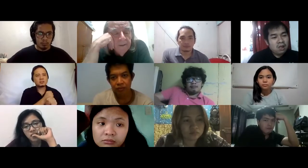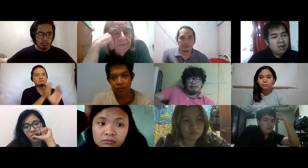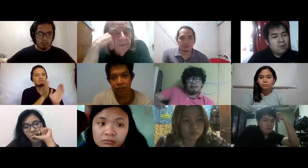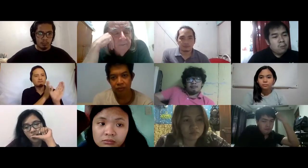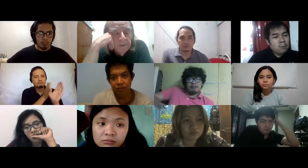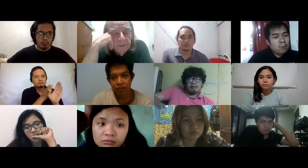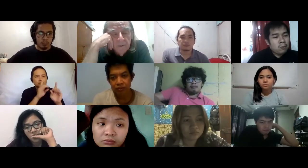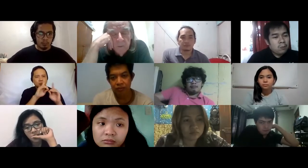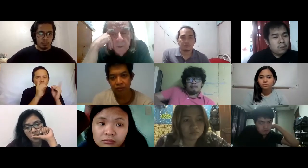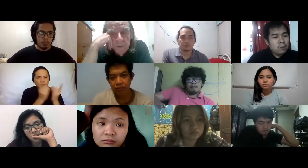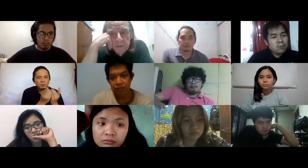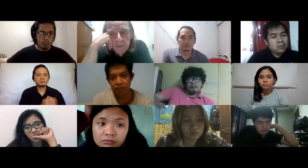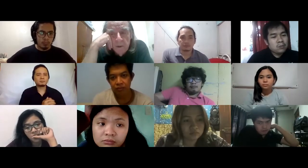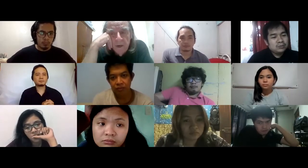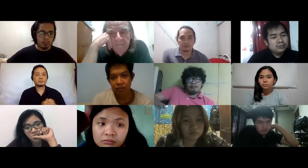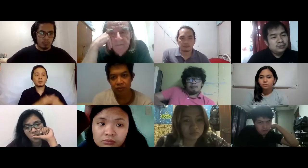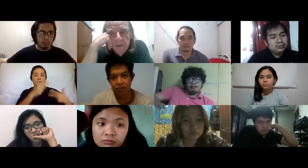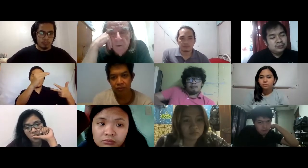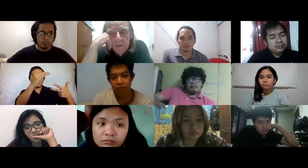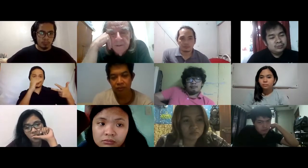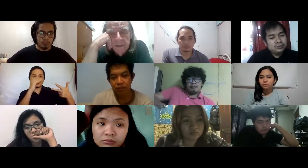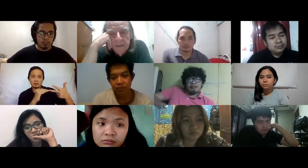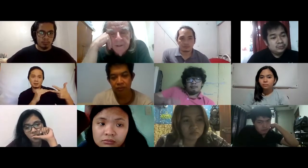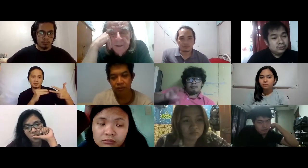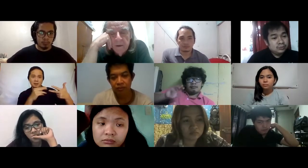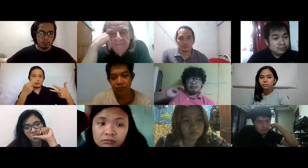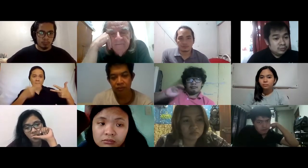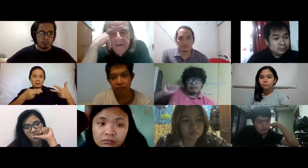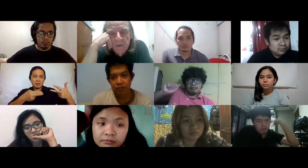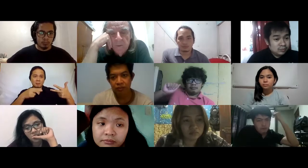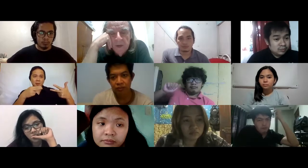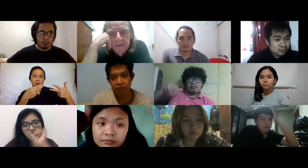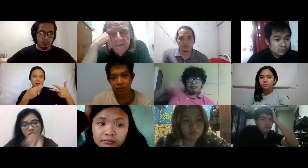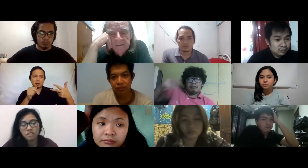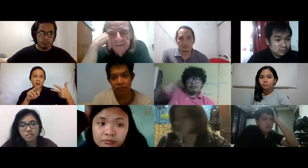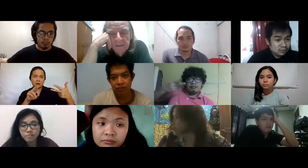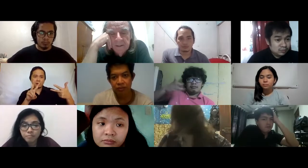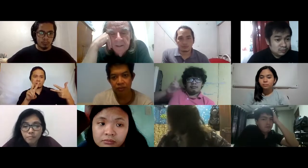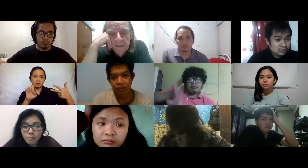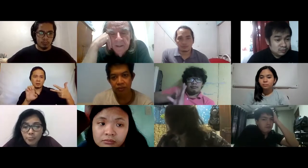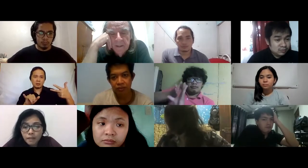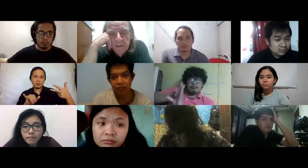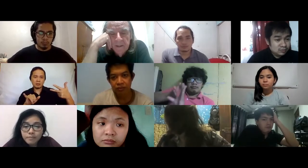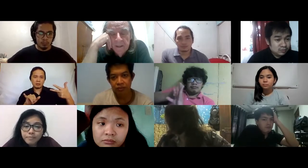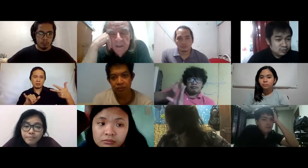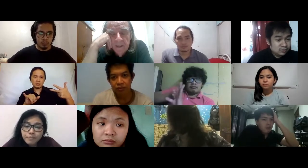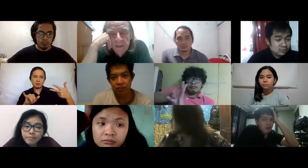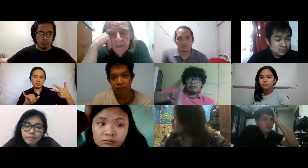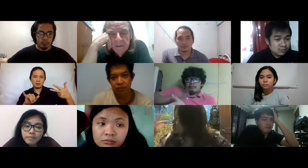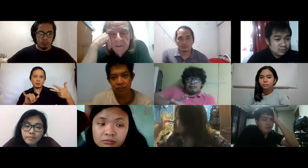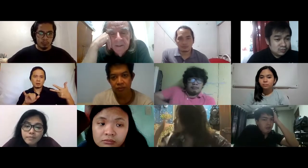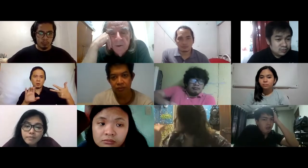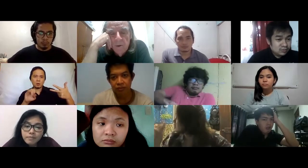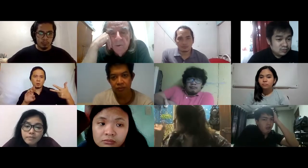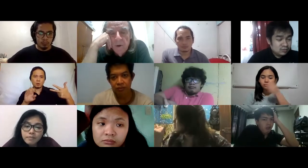And the third person was Harvey Corson, Harvey